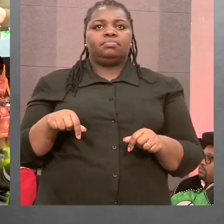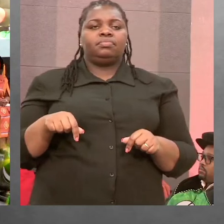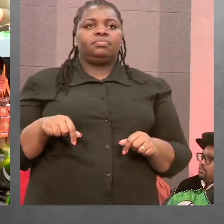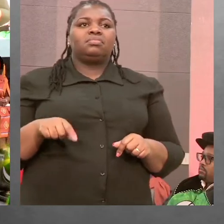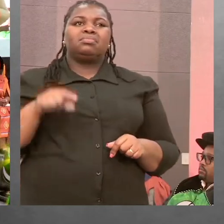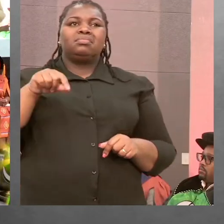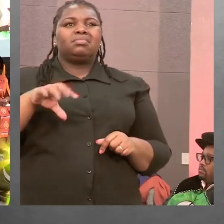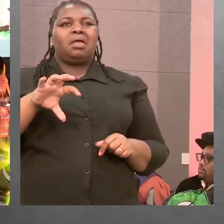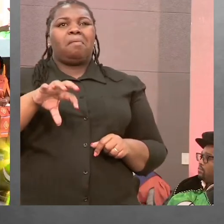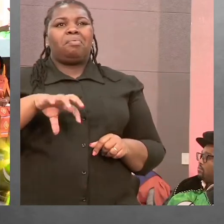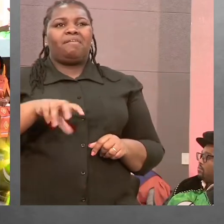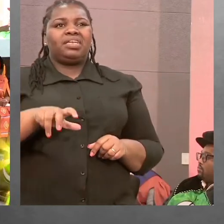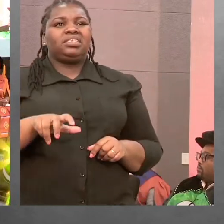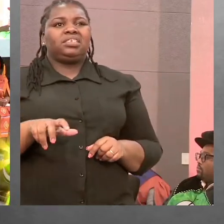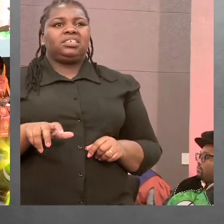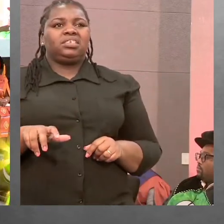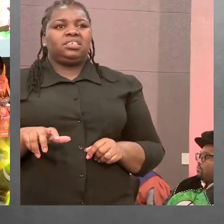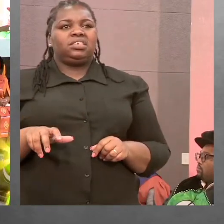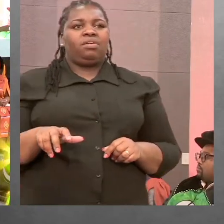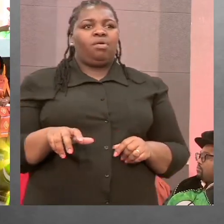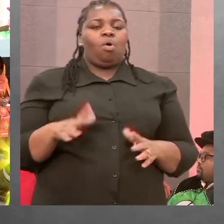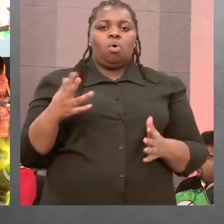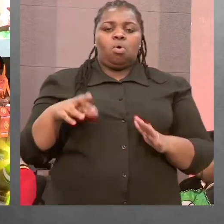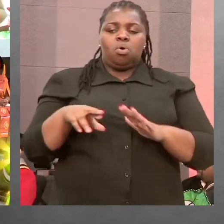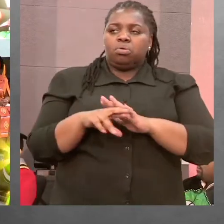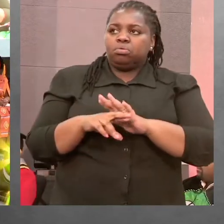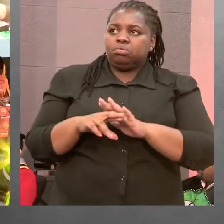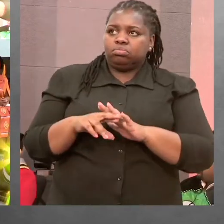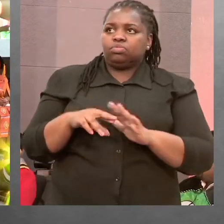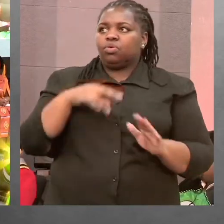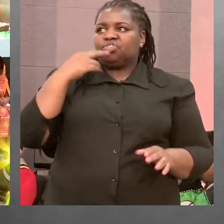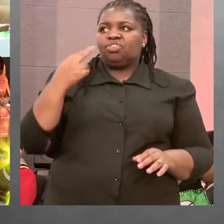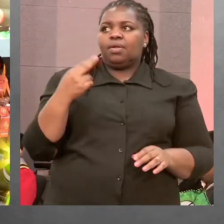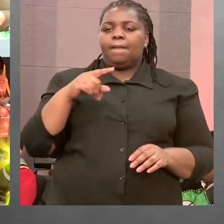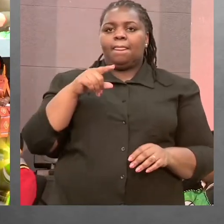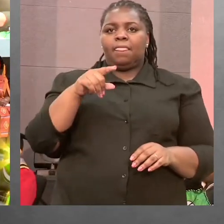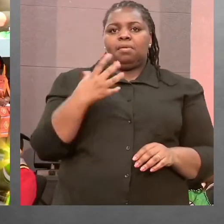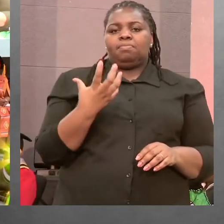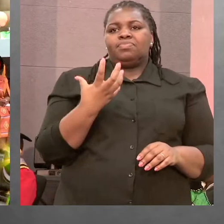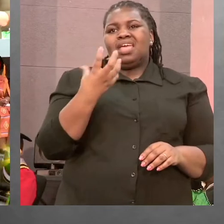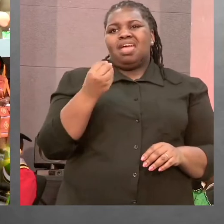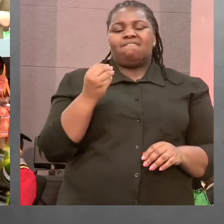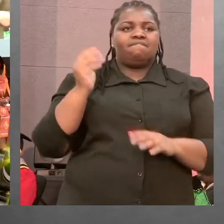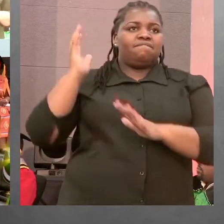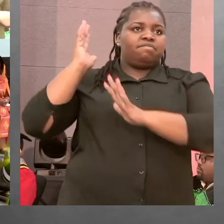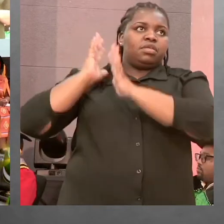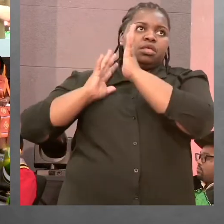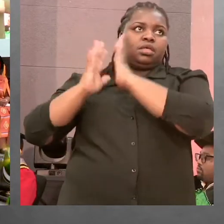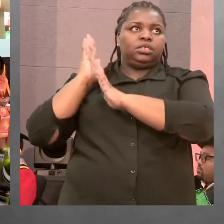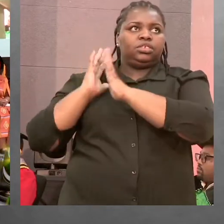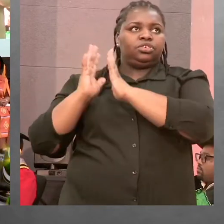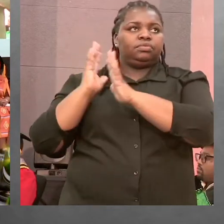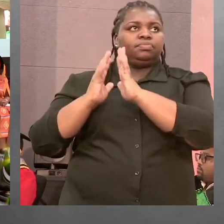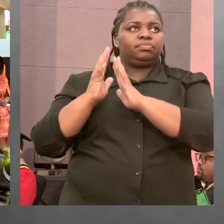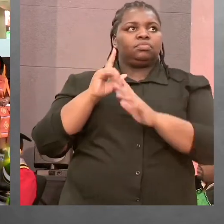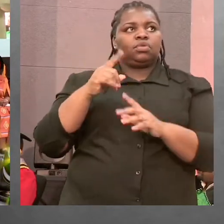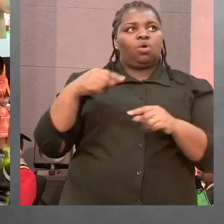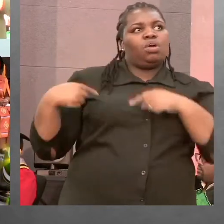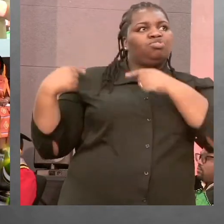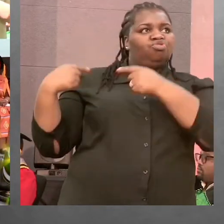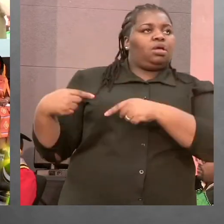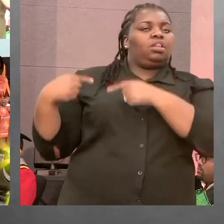is a province, originally, a province which has got a history of